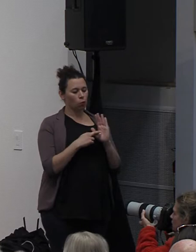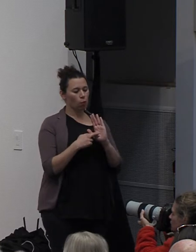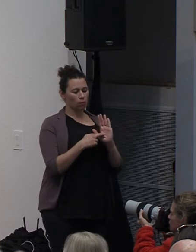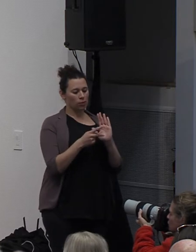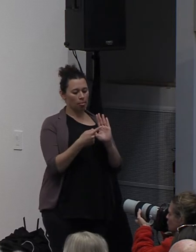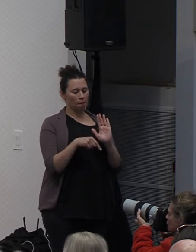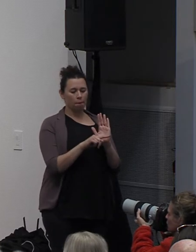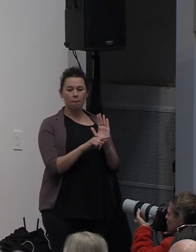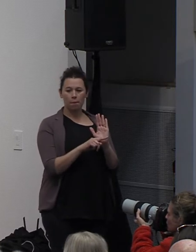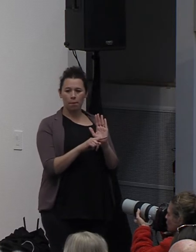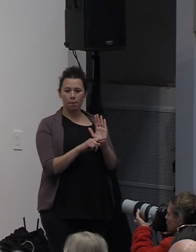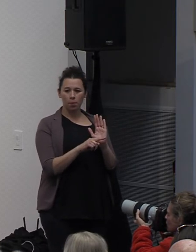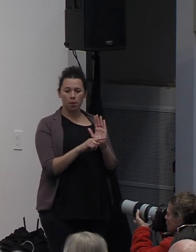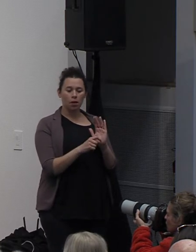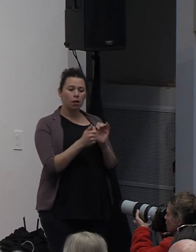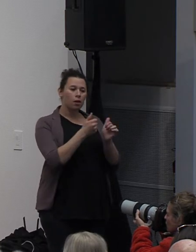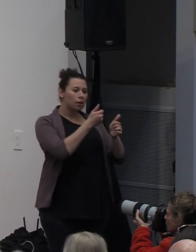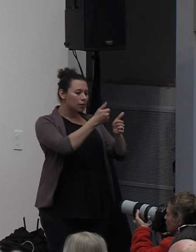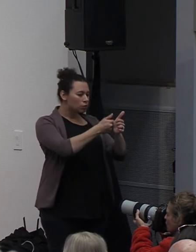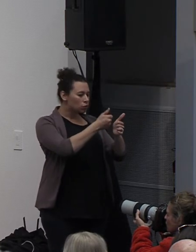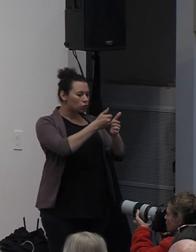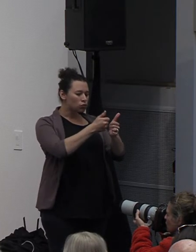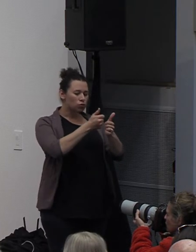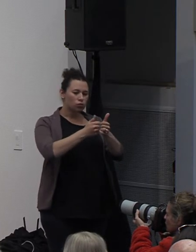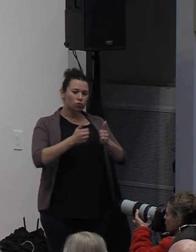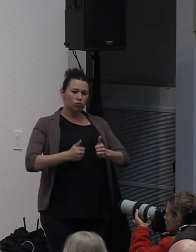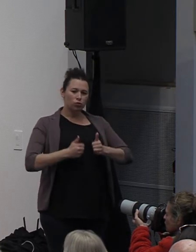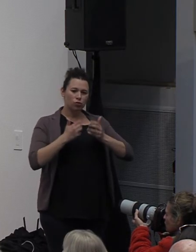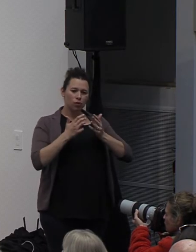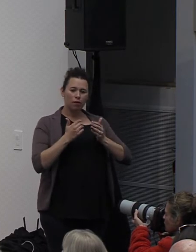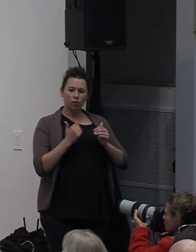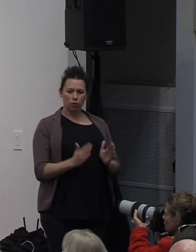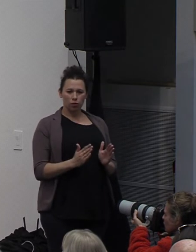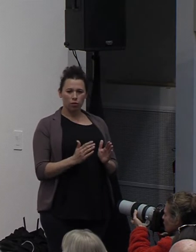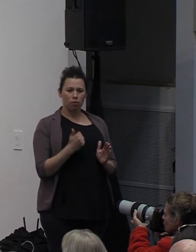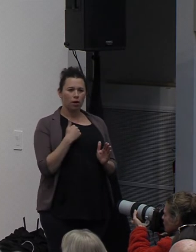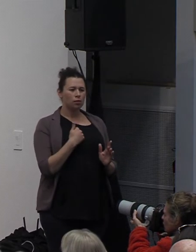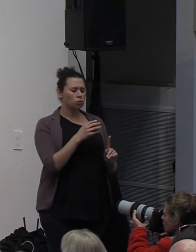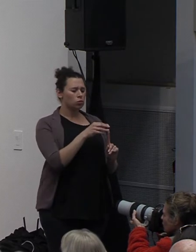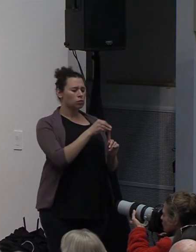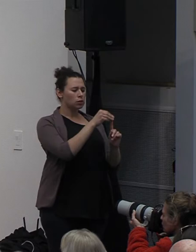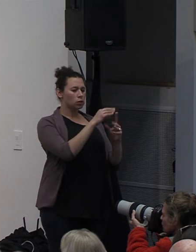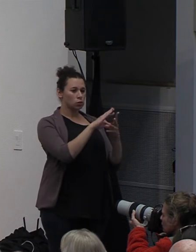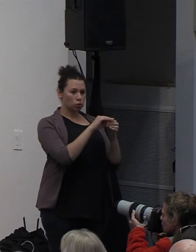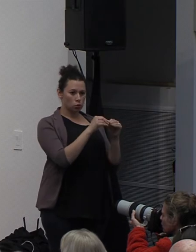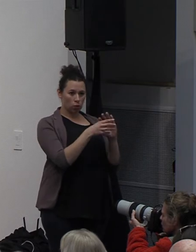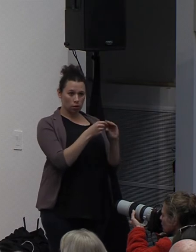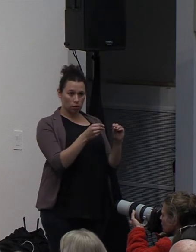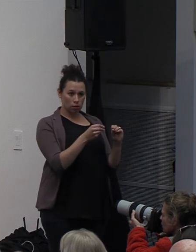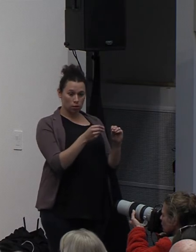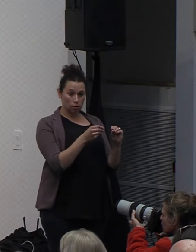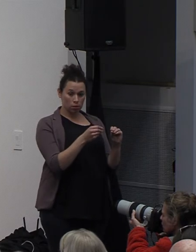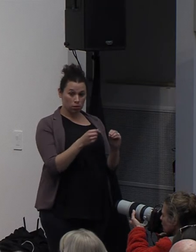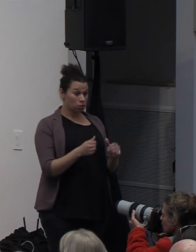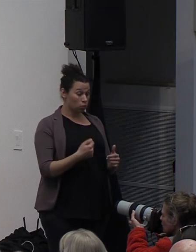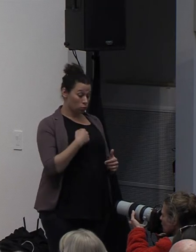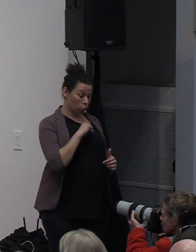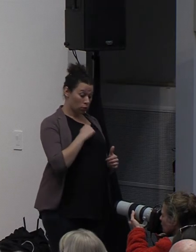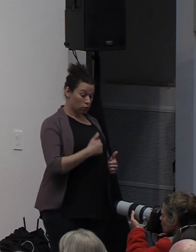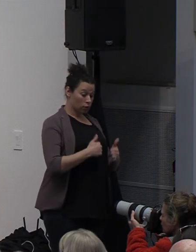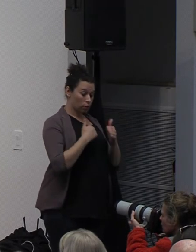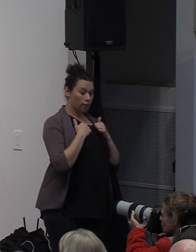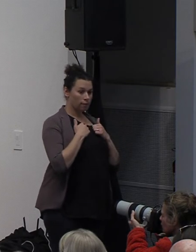one has a unique story. We survived. Our family members did